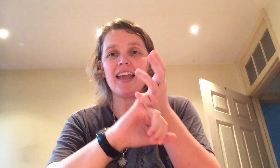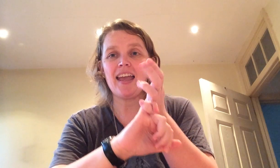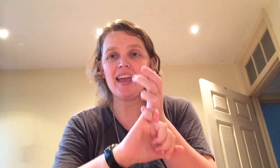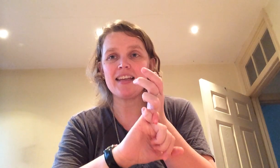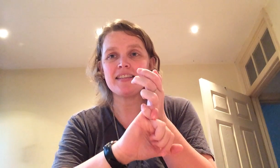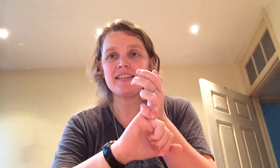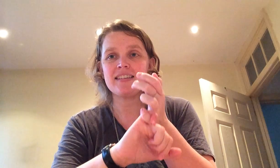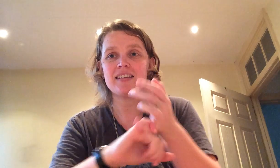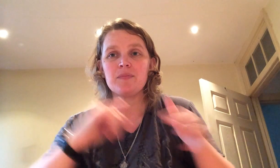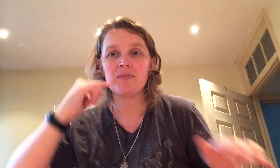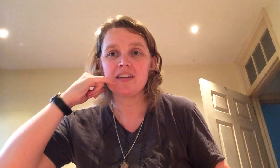S,